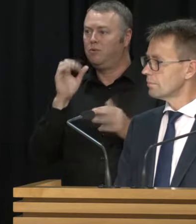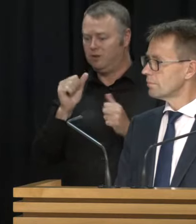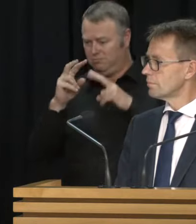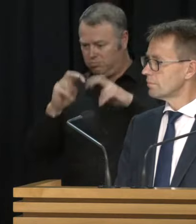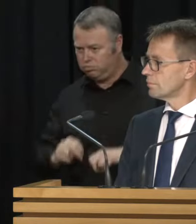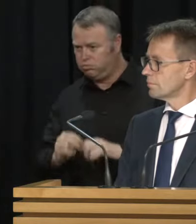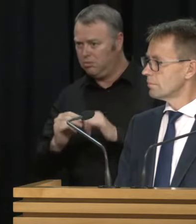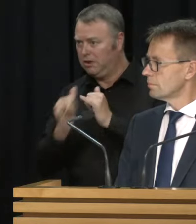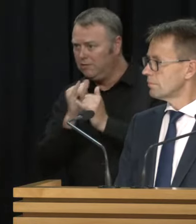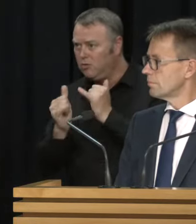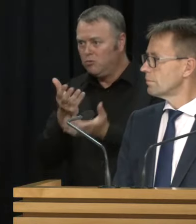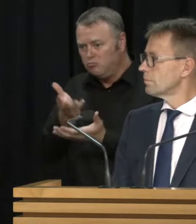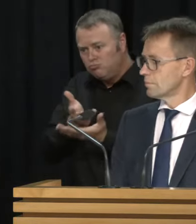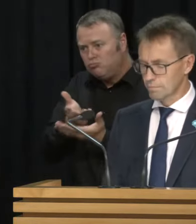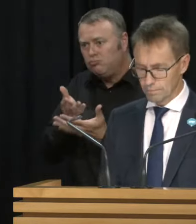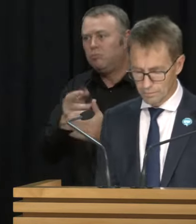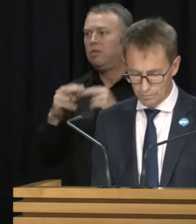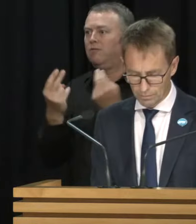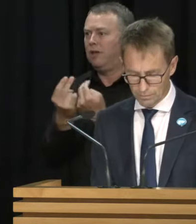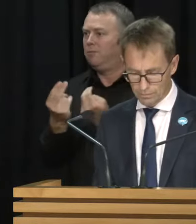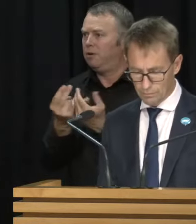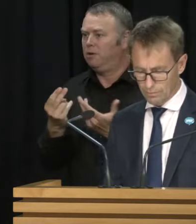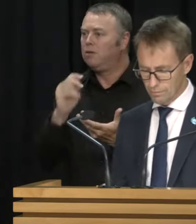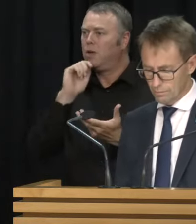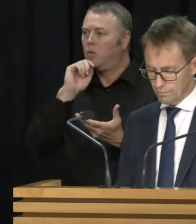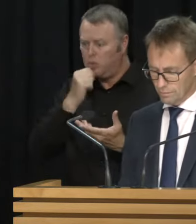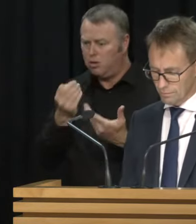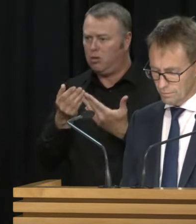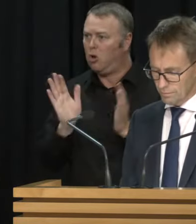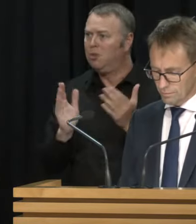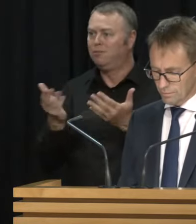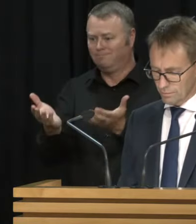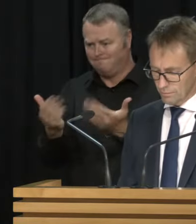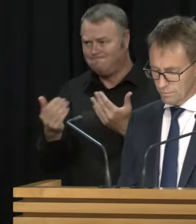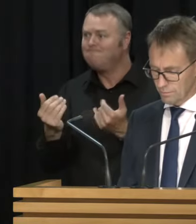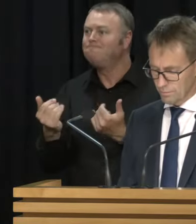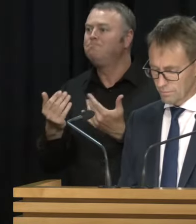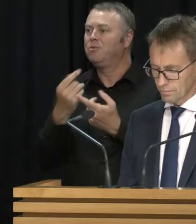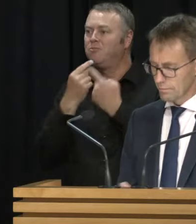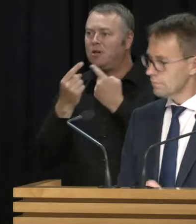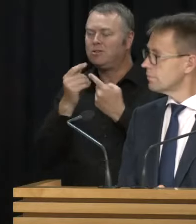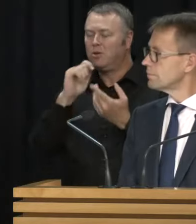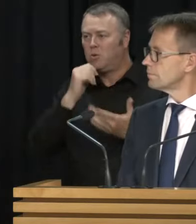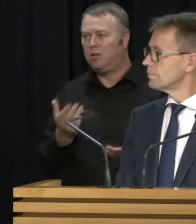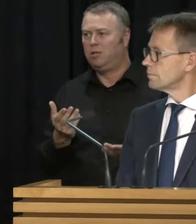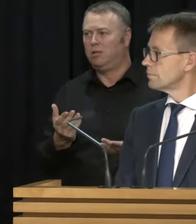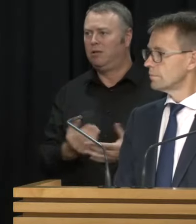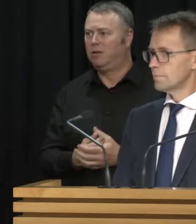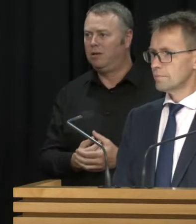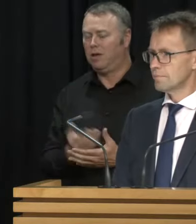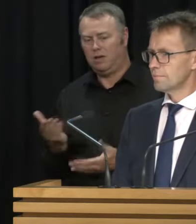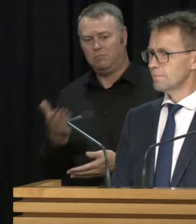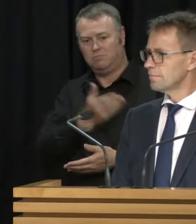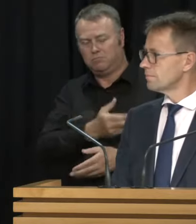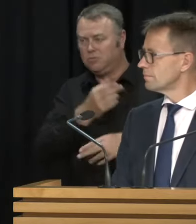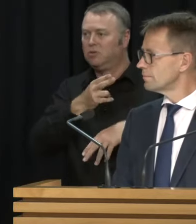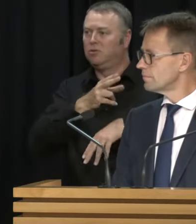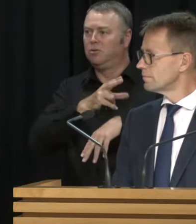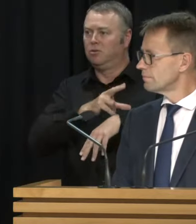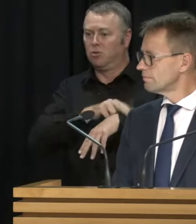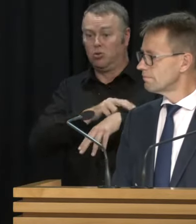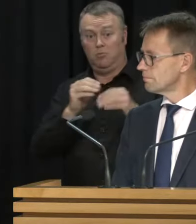the critical thing is just to assemble as much information as quickly as possible. But as Dr. Bloomfield has said, the less pressure we place on the families